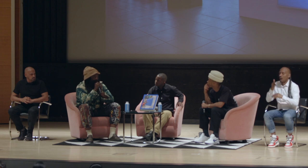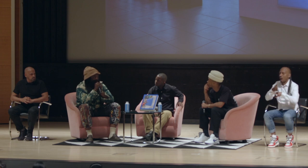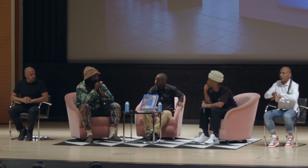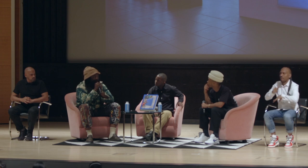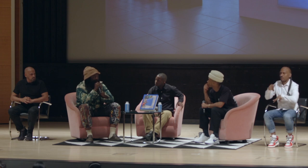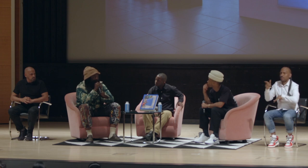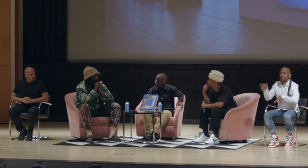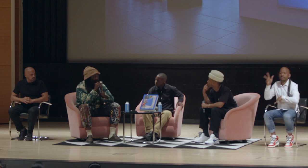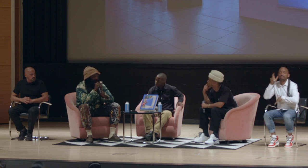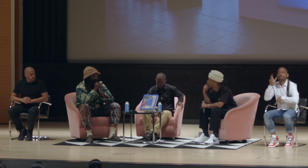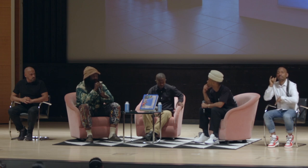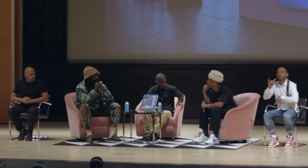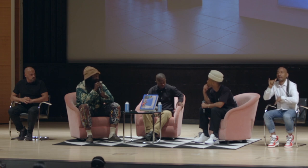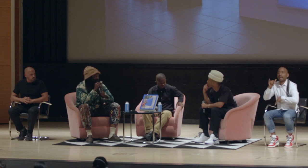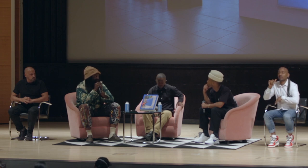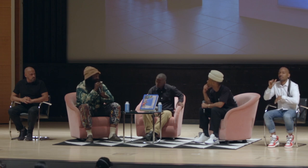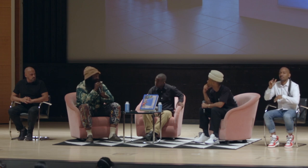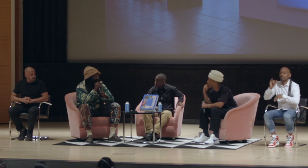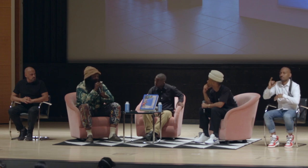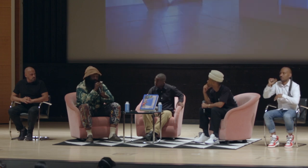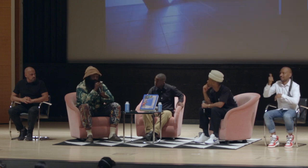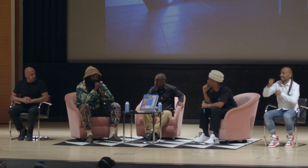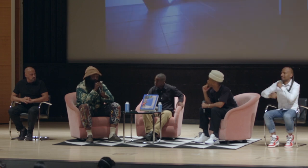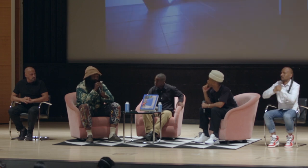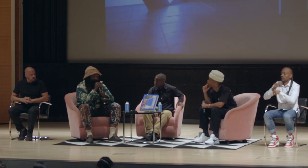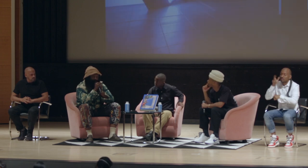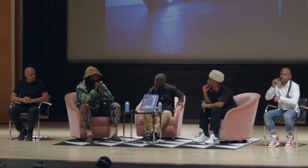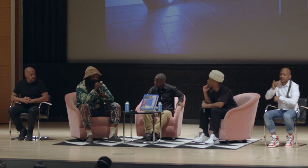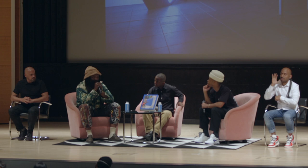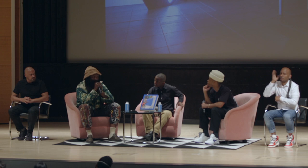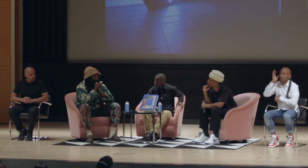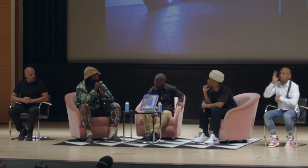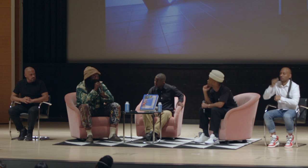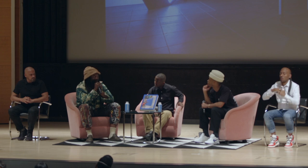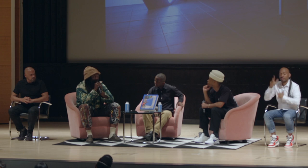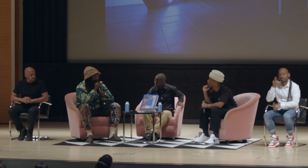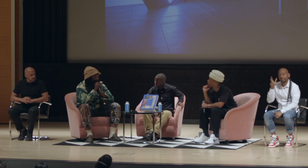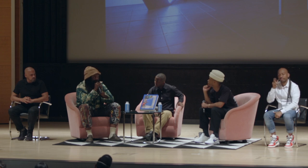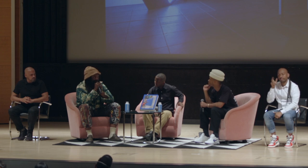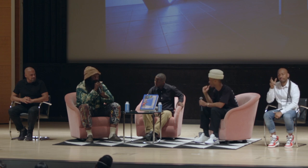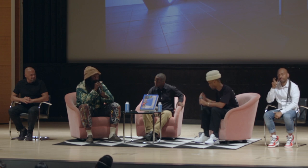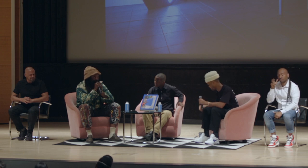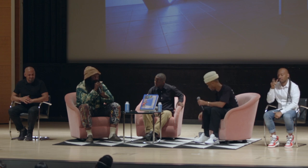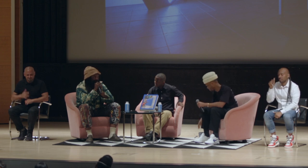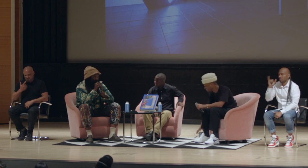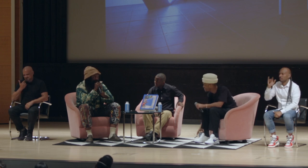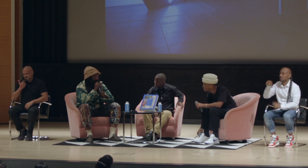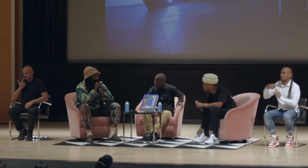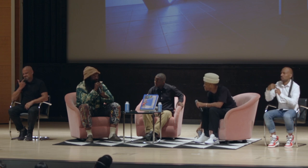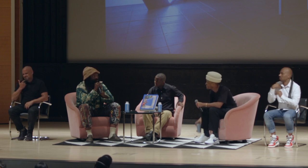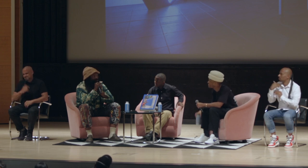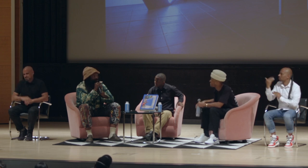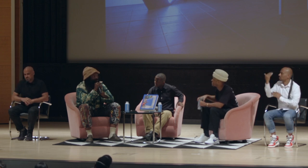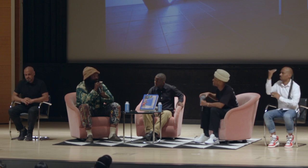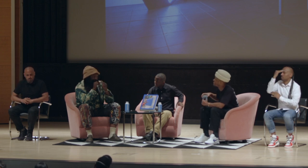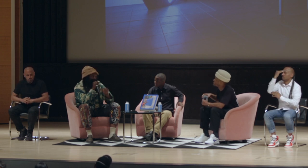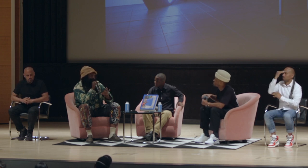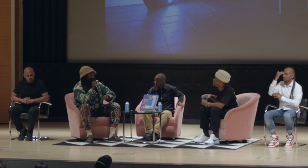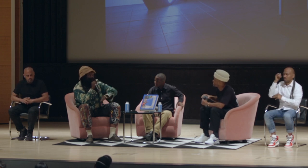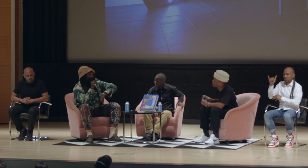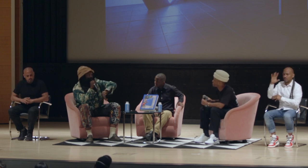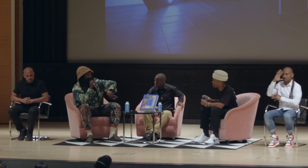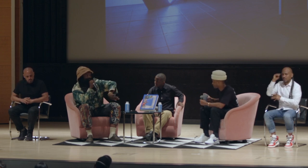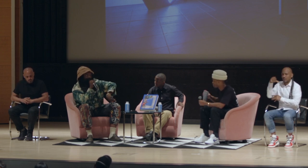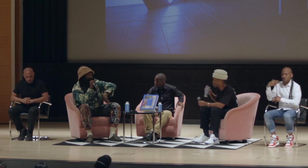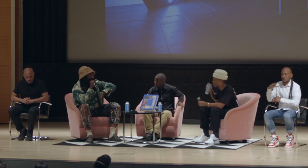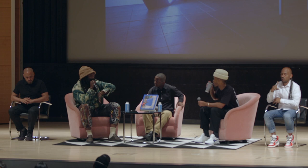his radio show every week for 10 years. And that's when I knew. I said, this guy's deep. If you're, you know what I mean?